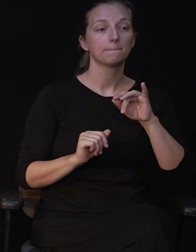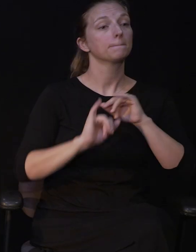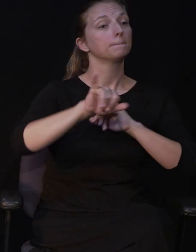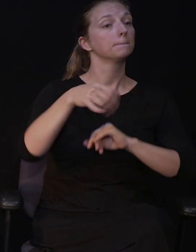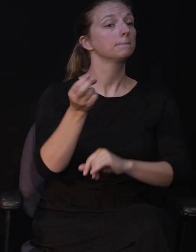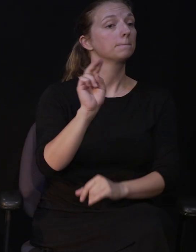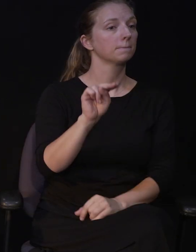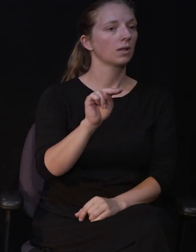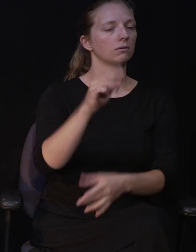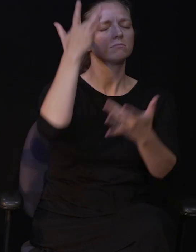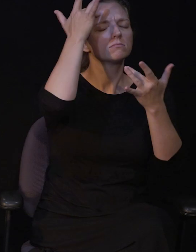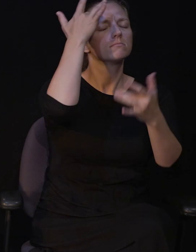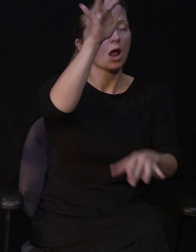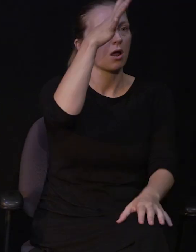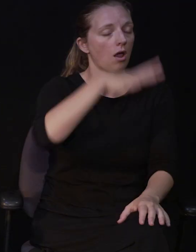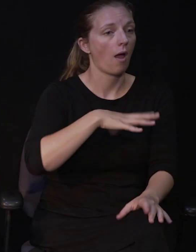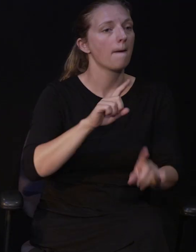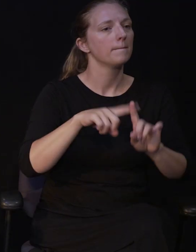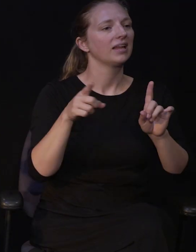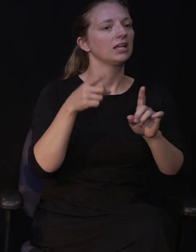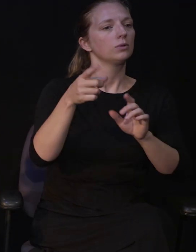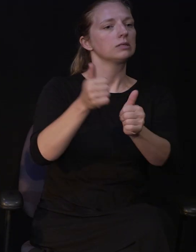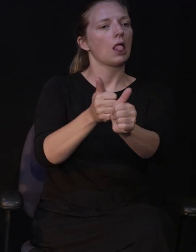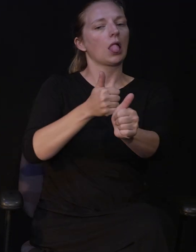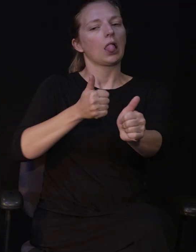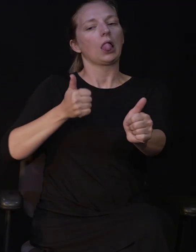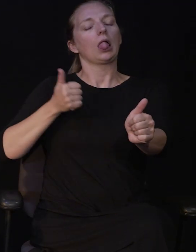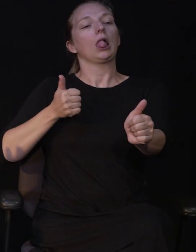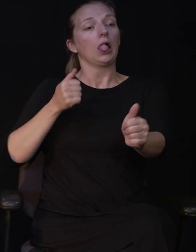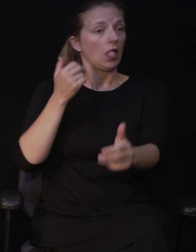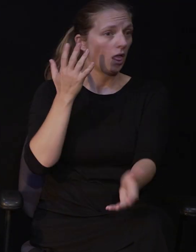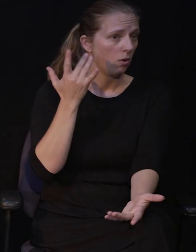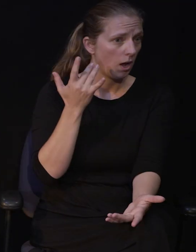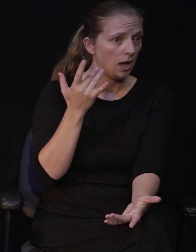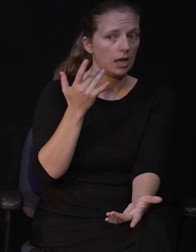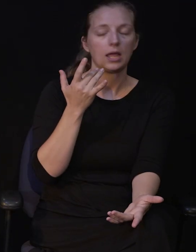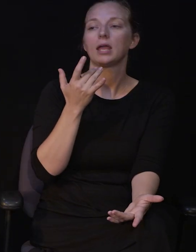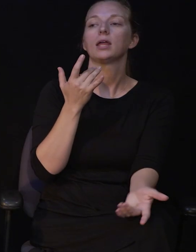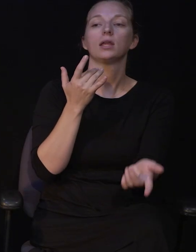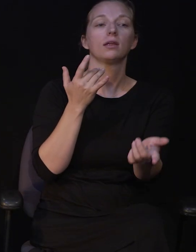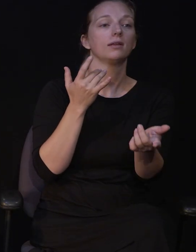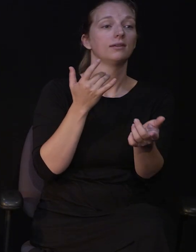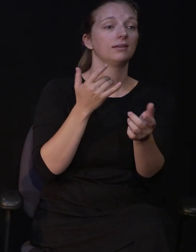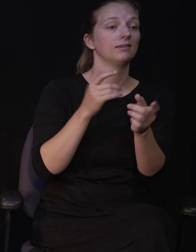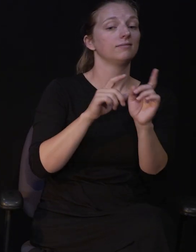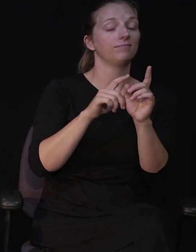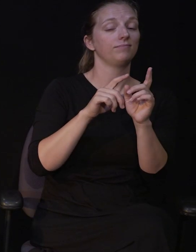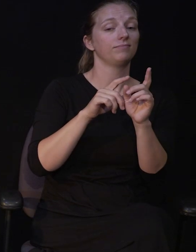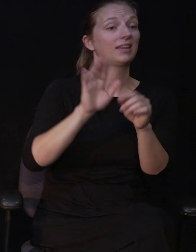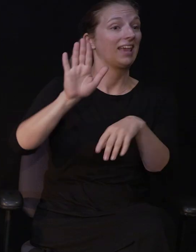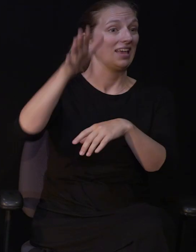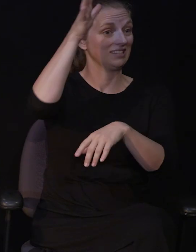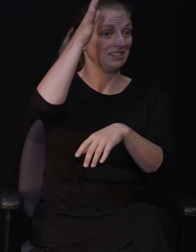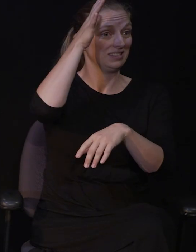John was a brilliant guy, but he was behind the curve a lot at school because he would go with his dad, Tex Ritter, and his mom